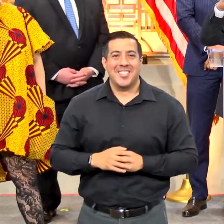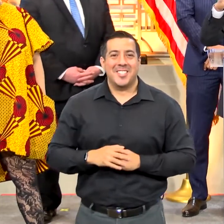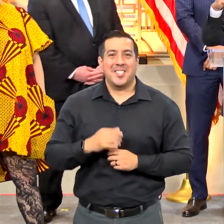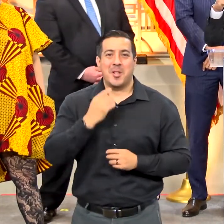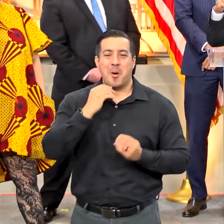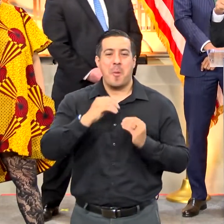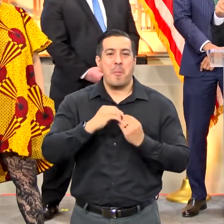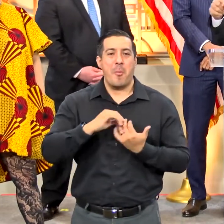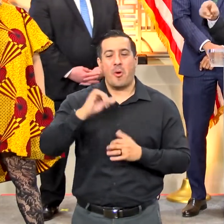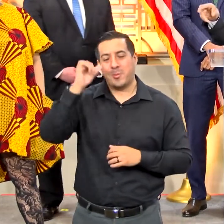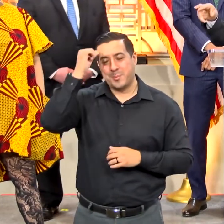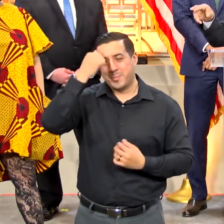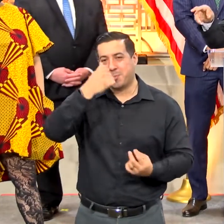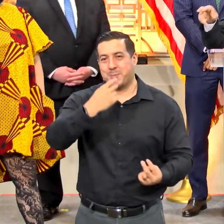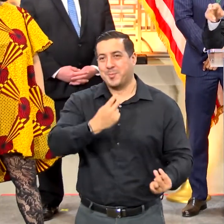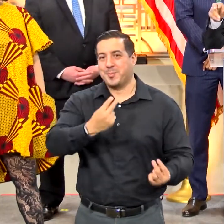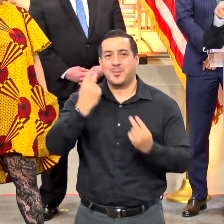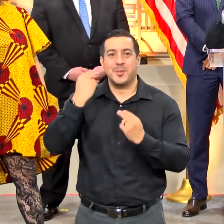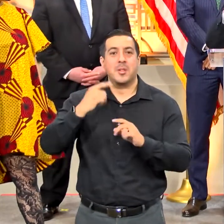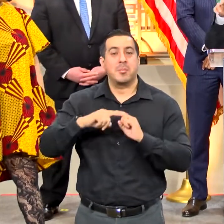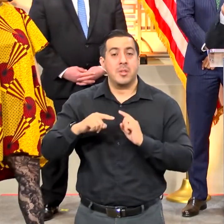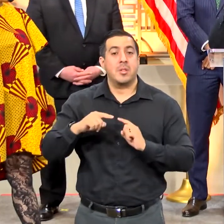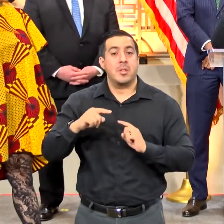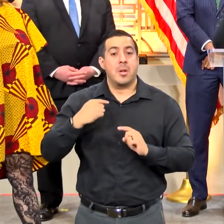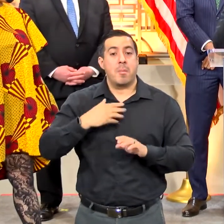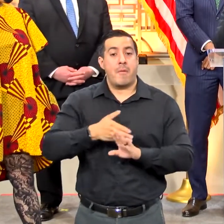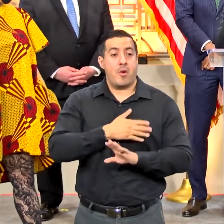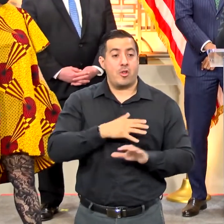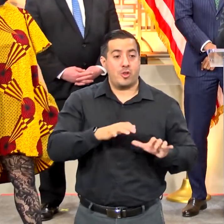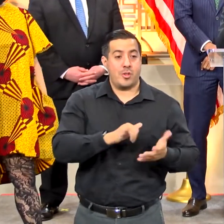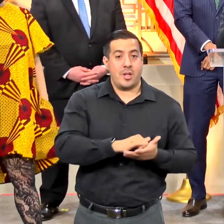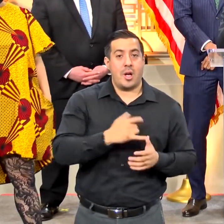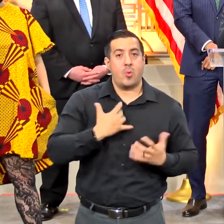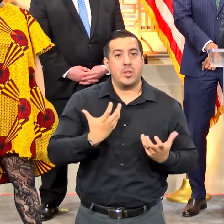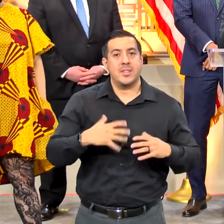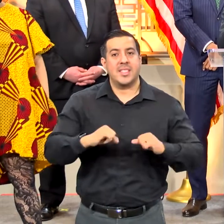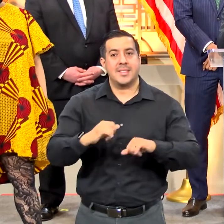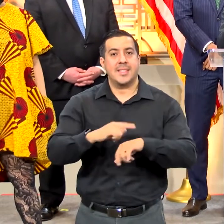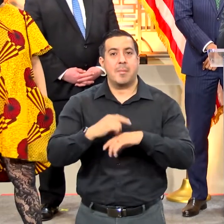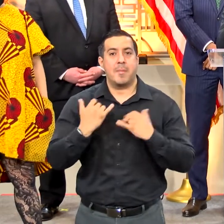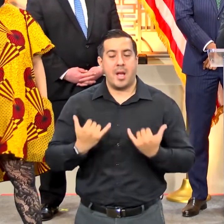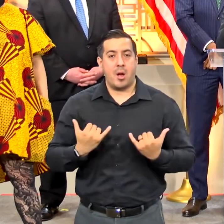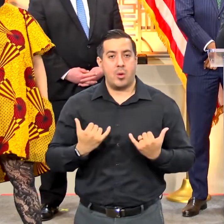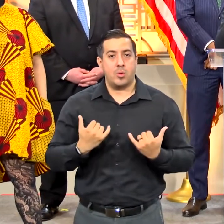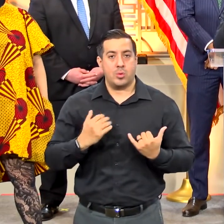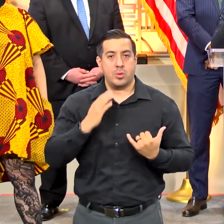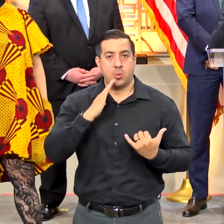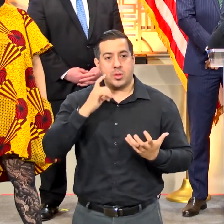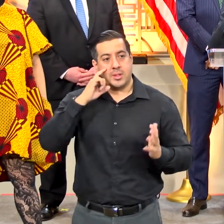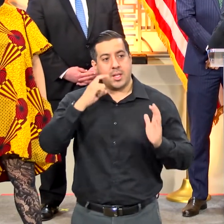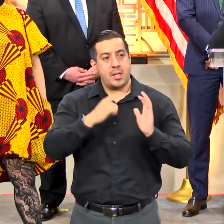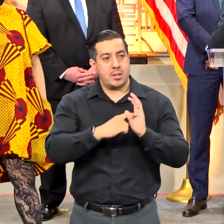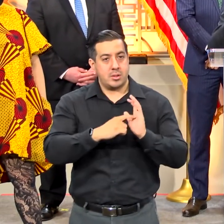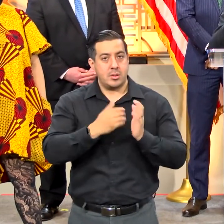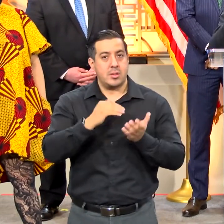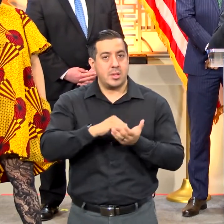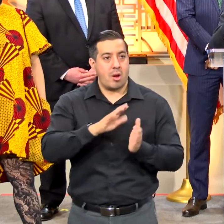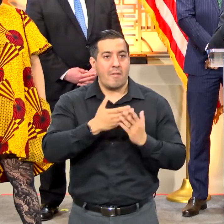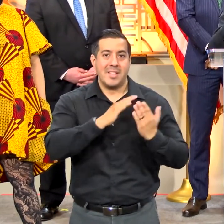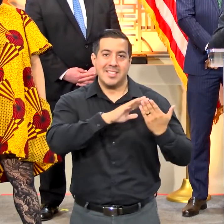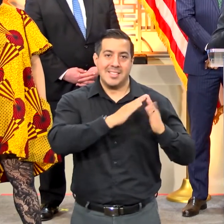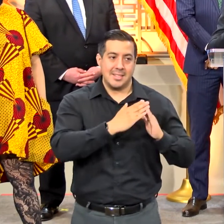Memorializing is the word I'm looking at. This is great. But before we do, I do want to take the time to acknowledge again on the